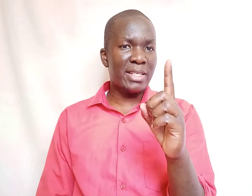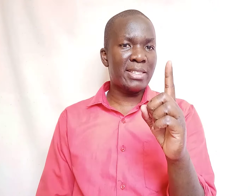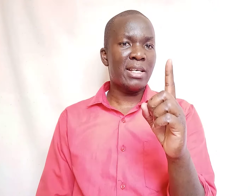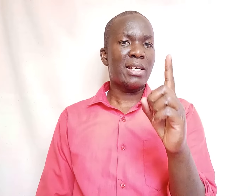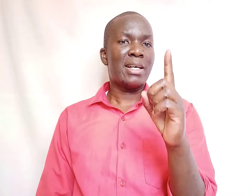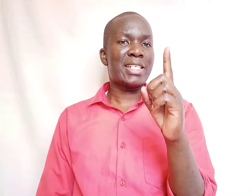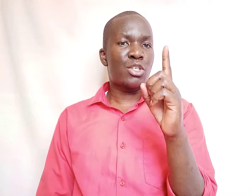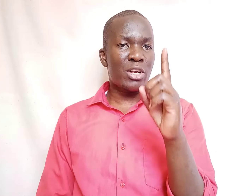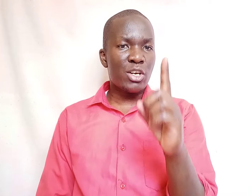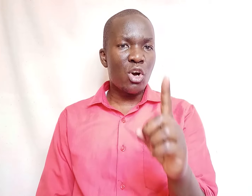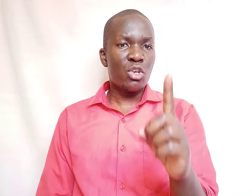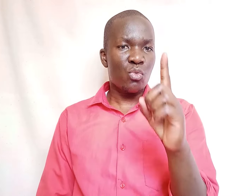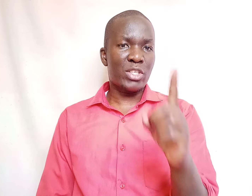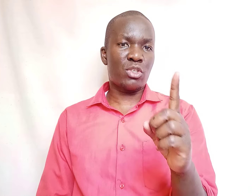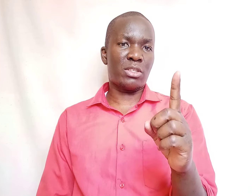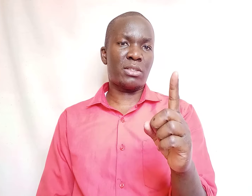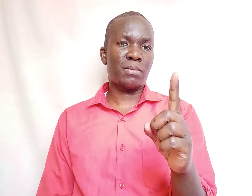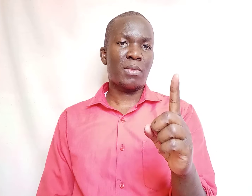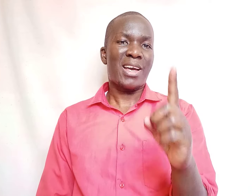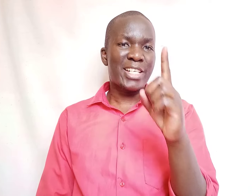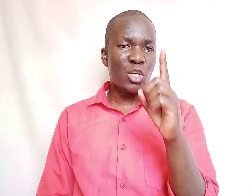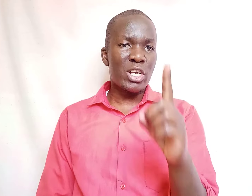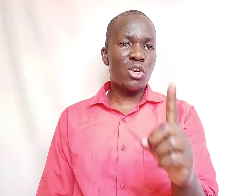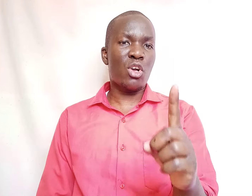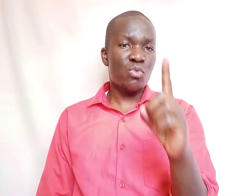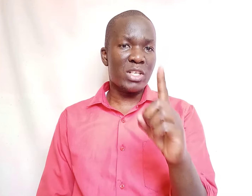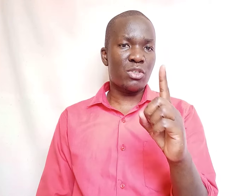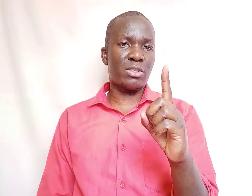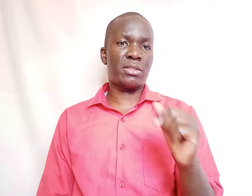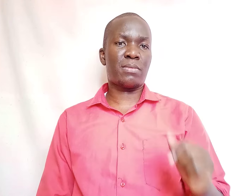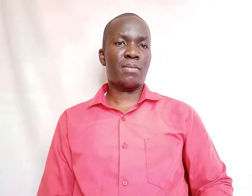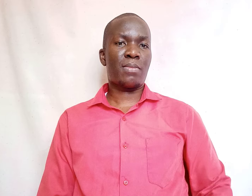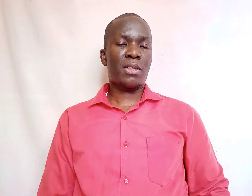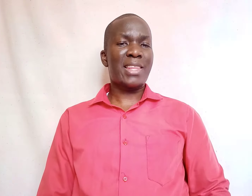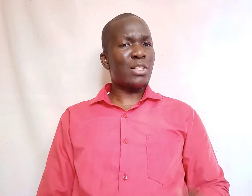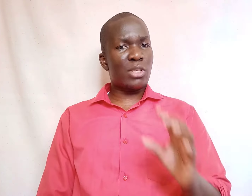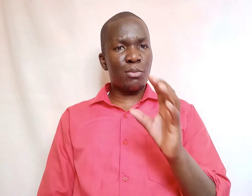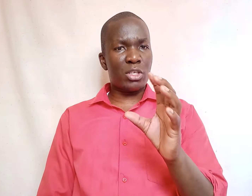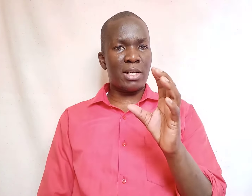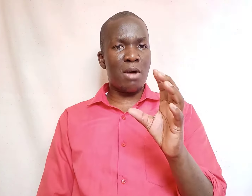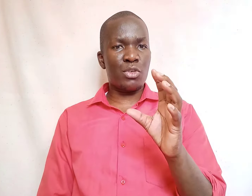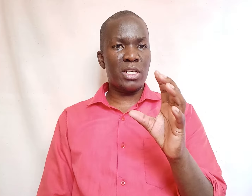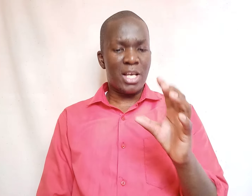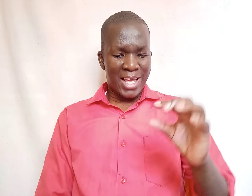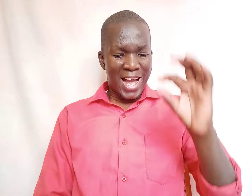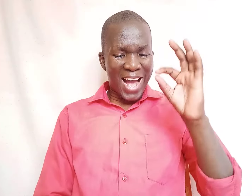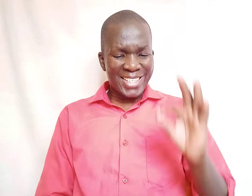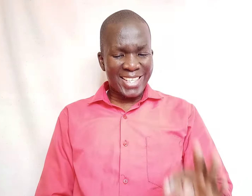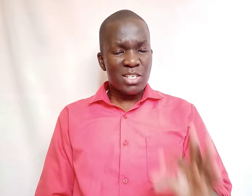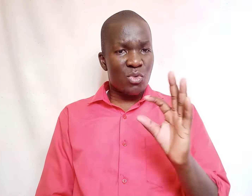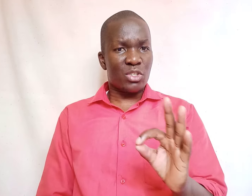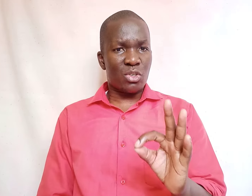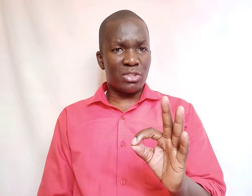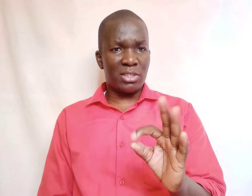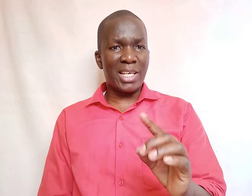is rhetorical questions. Rhetorical questions. That's what I'm talking about. Asking questions